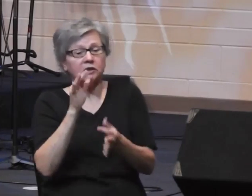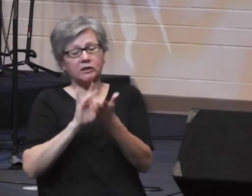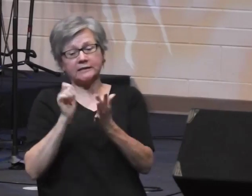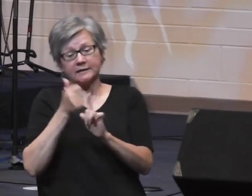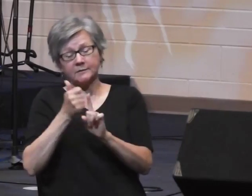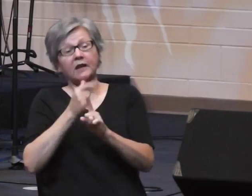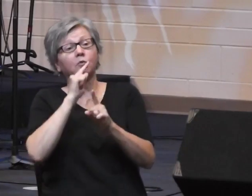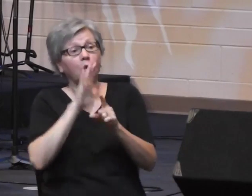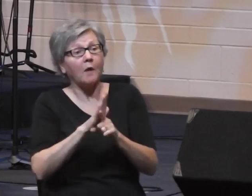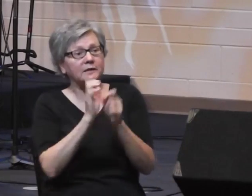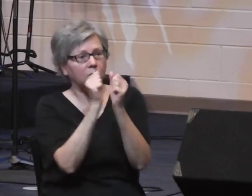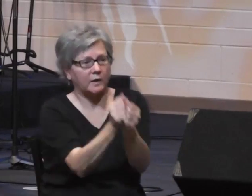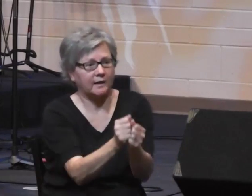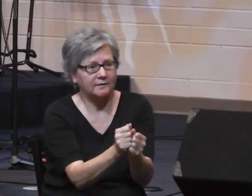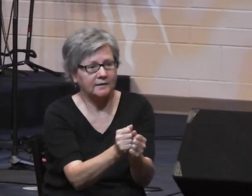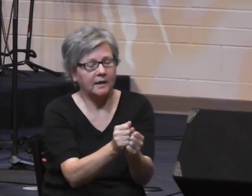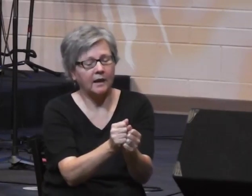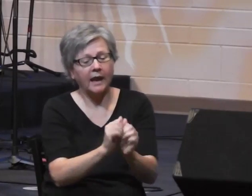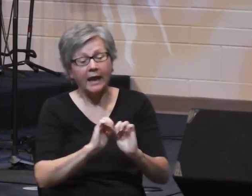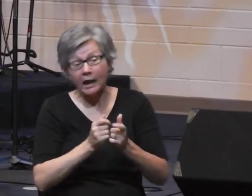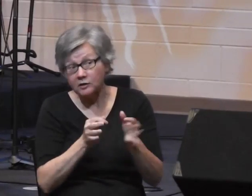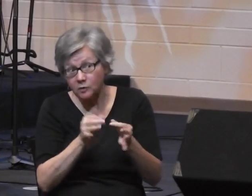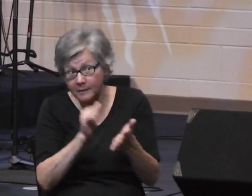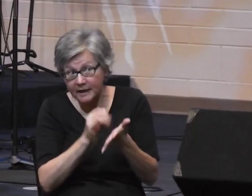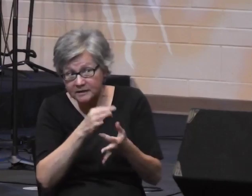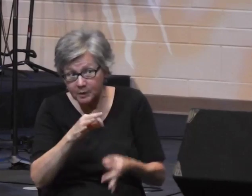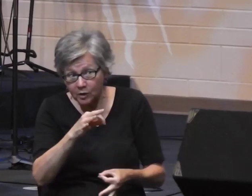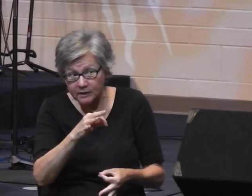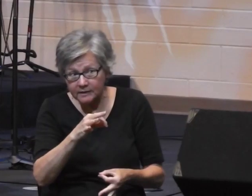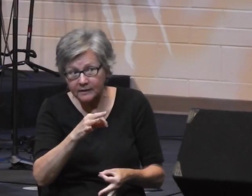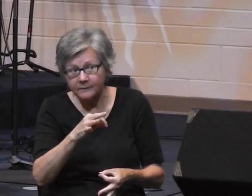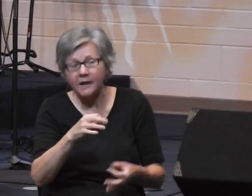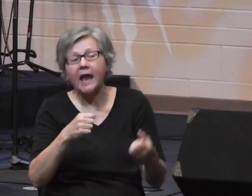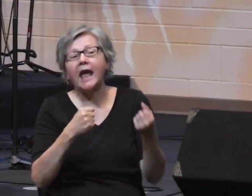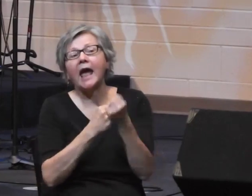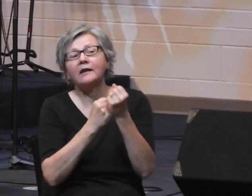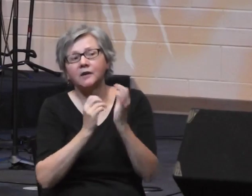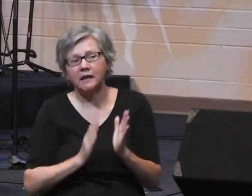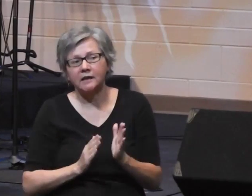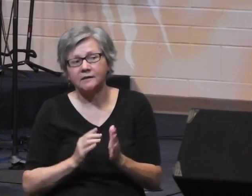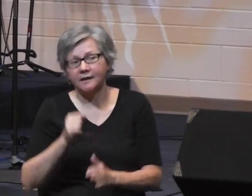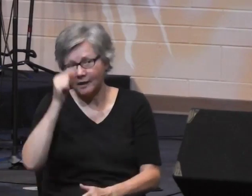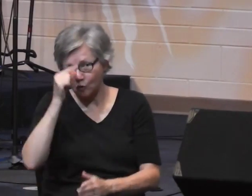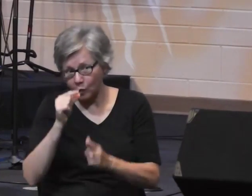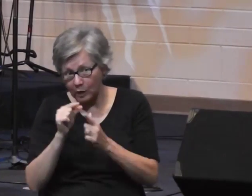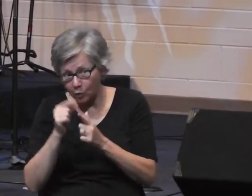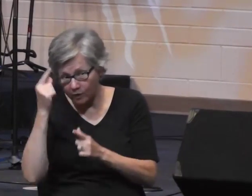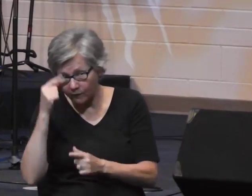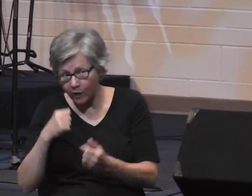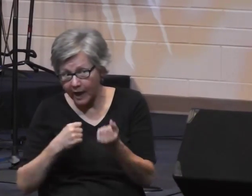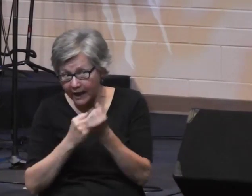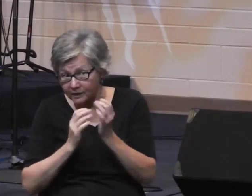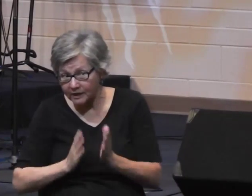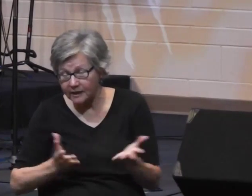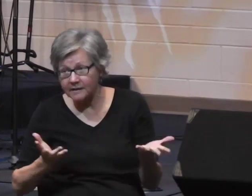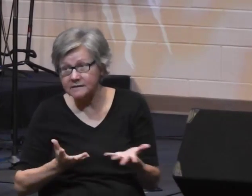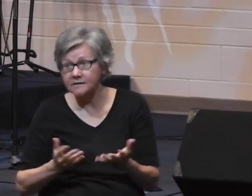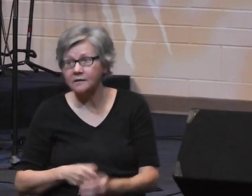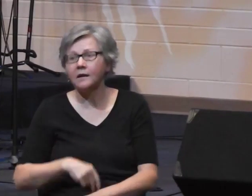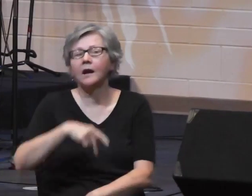us. And what word does Jesus use to describe that Spirit? He calls it an advocate. And what's the Greek word for advocate